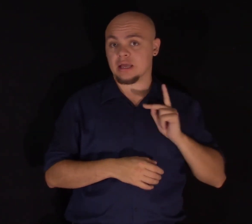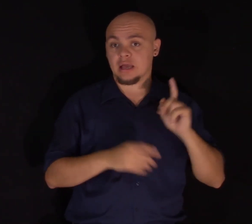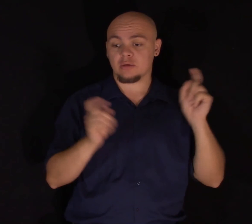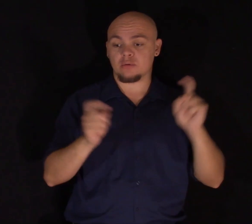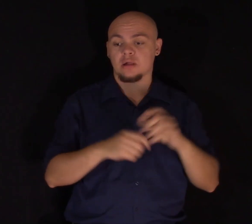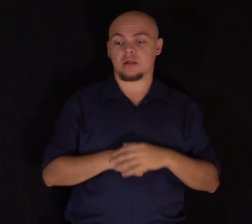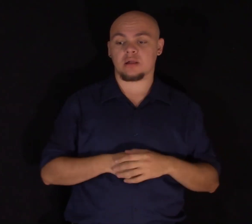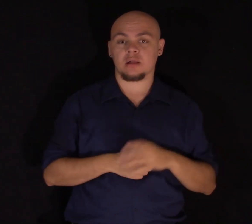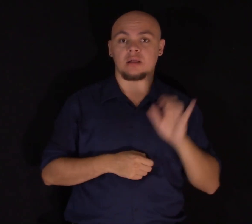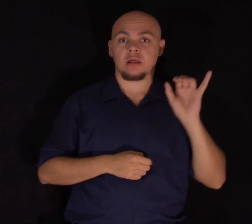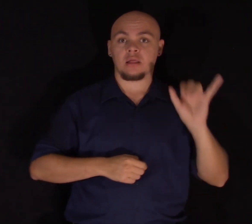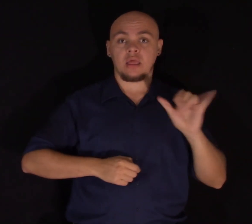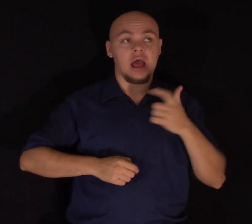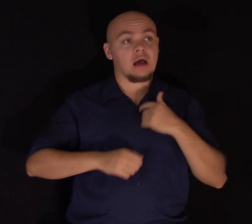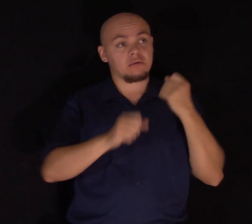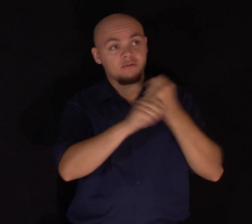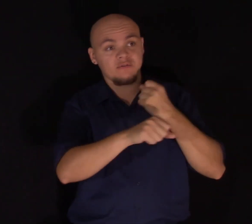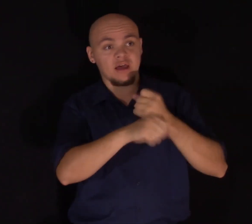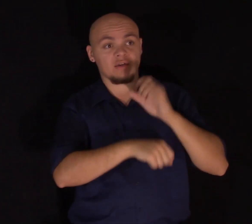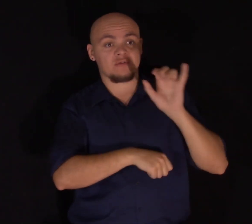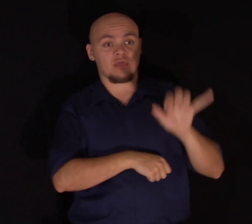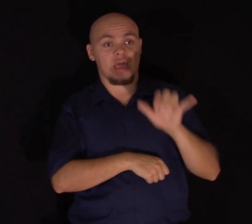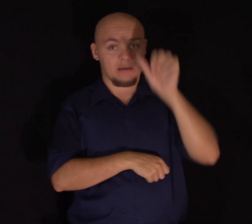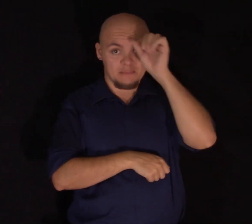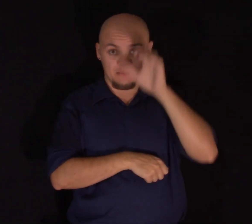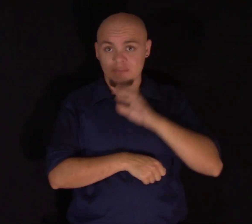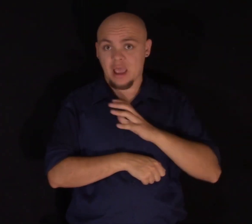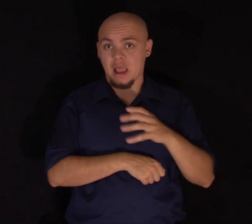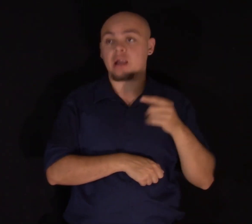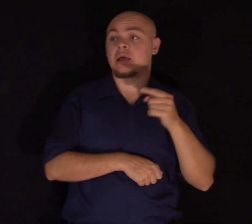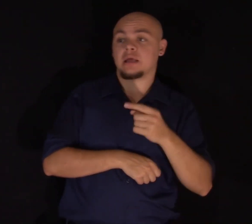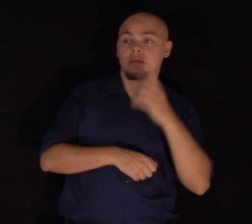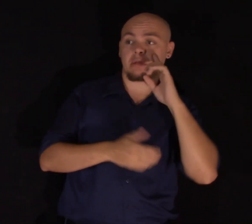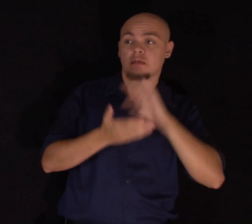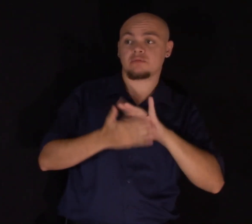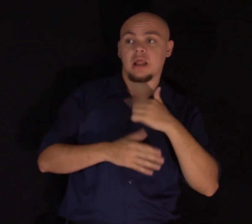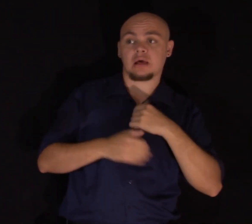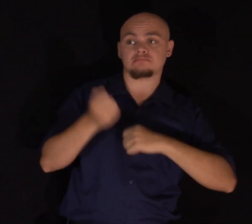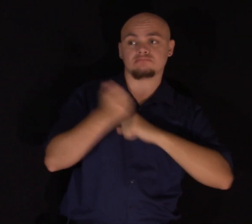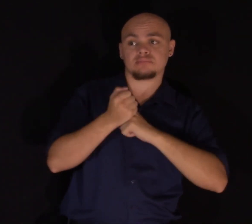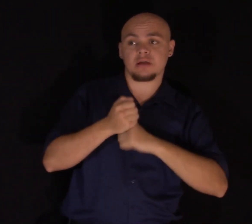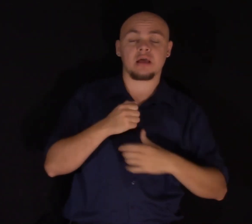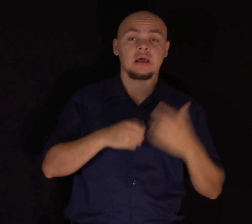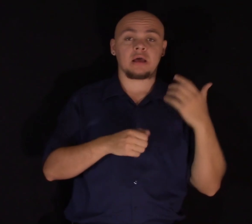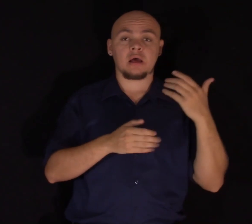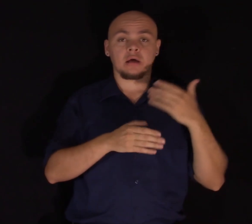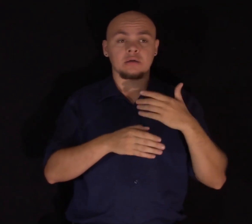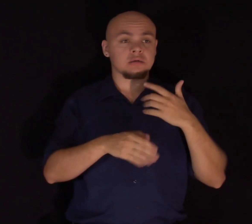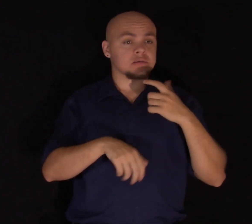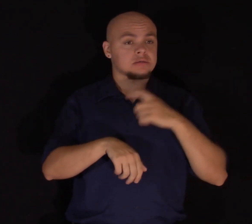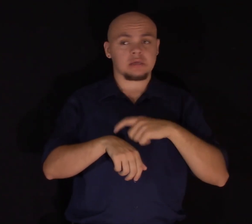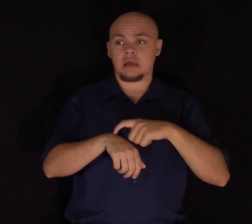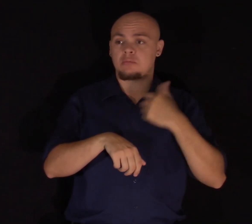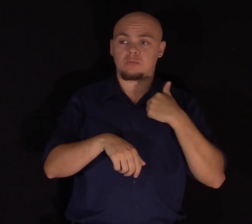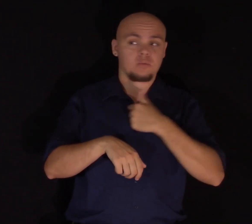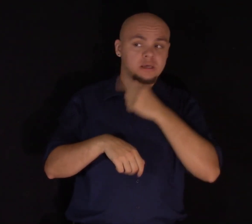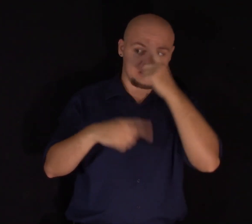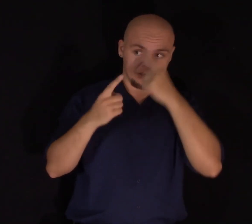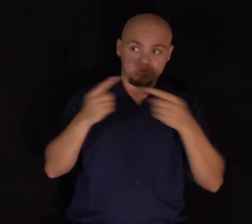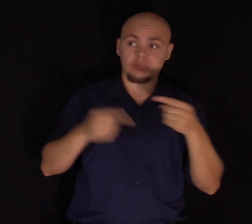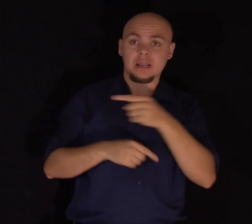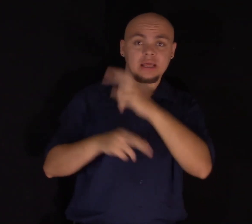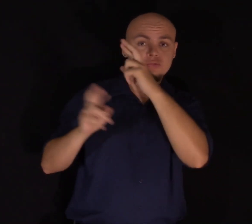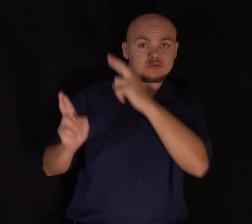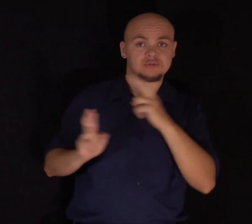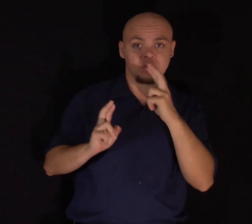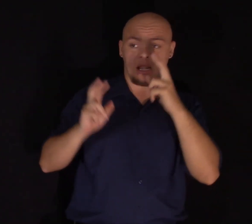follow that man to hell and back, because I believe in what he stands for and he believes in what I stand for. A lot of times we don't agree with everything, but at least he respects me to sit down